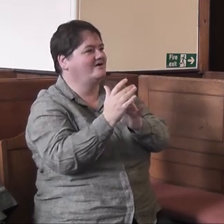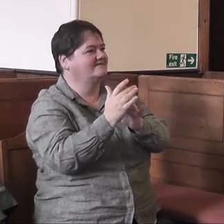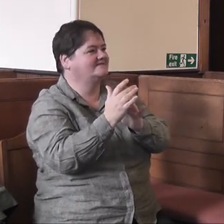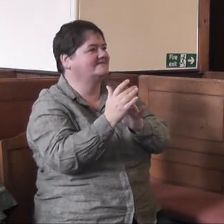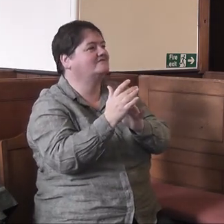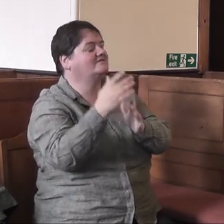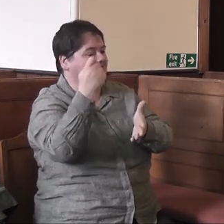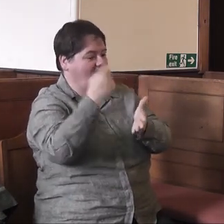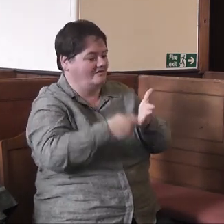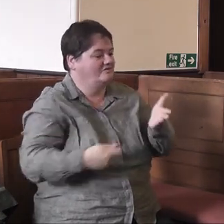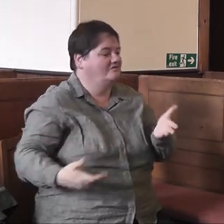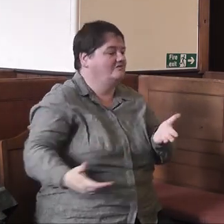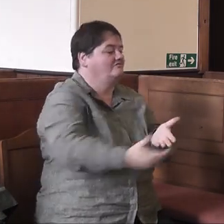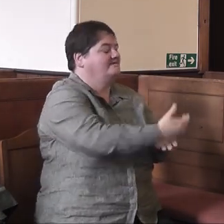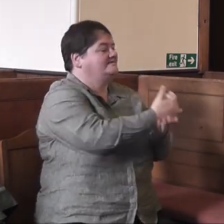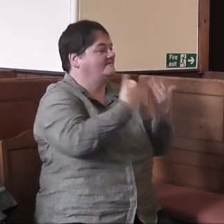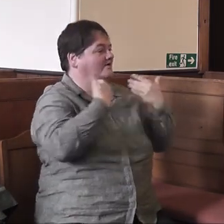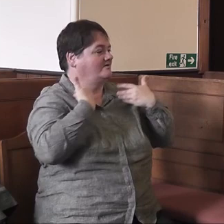Christ, the Redeemer,